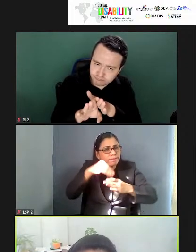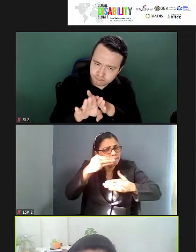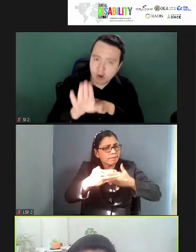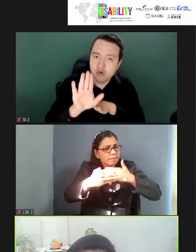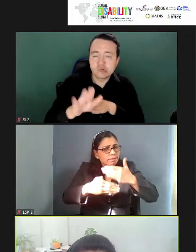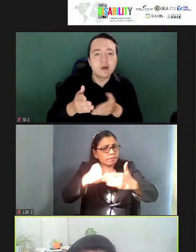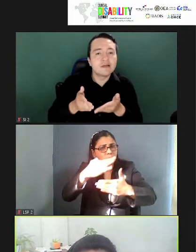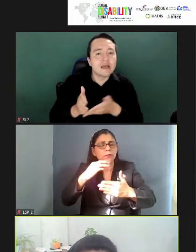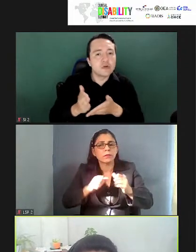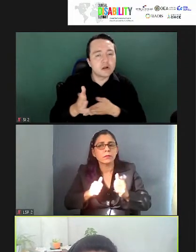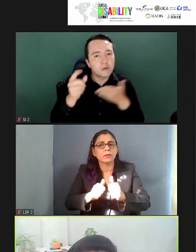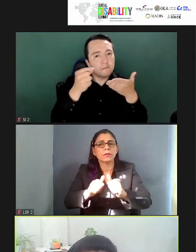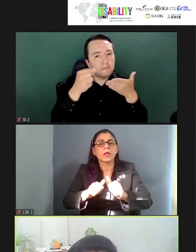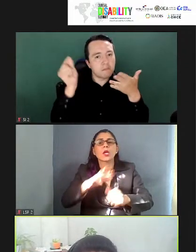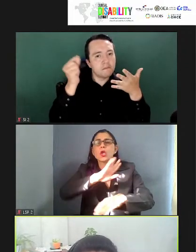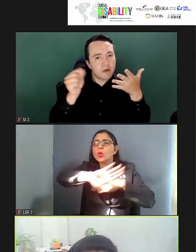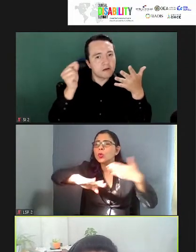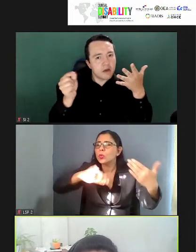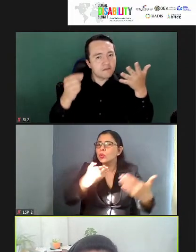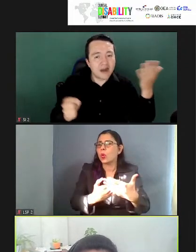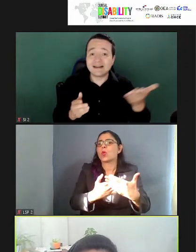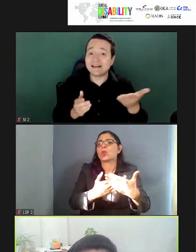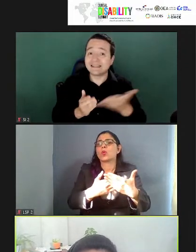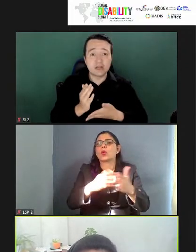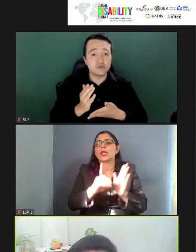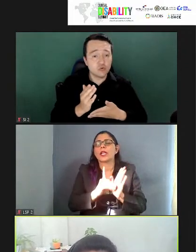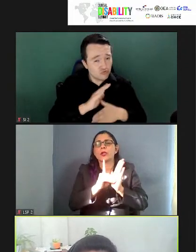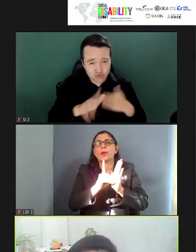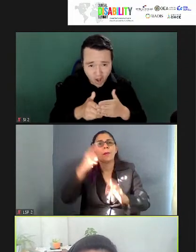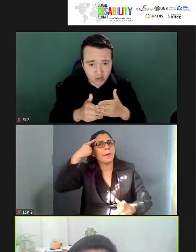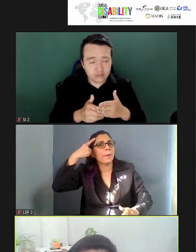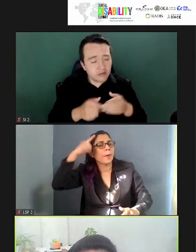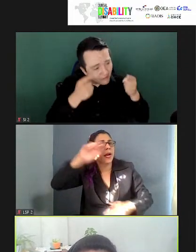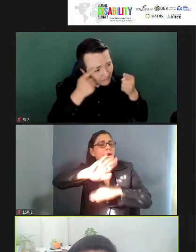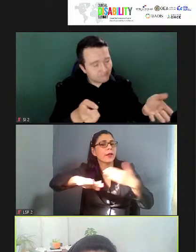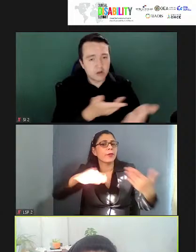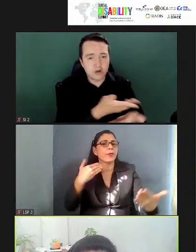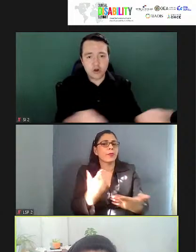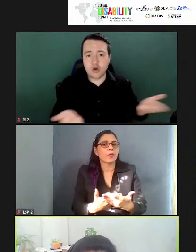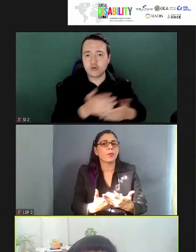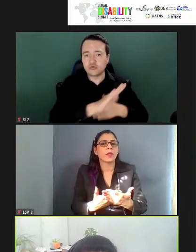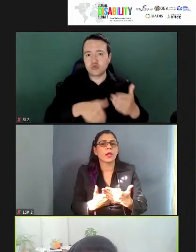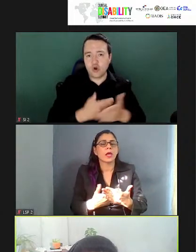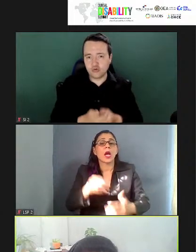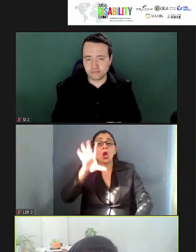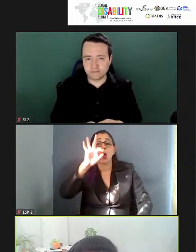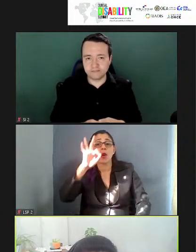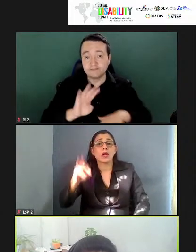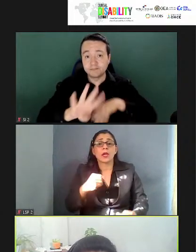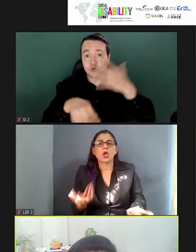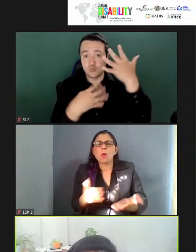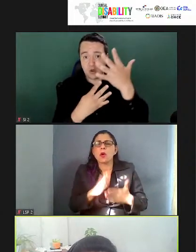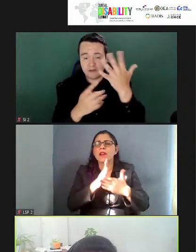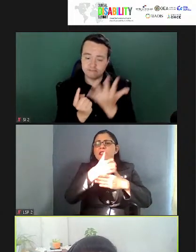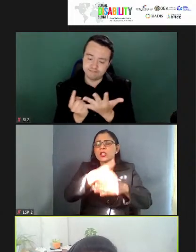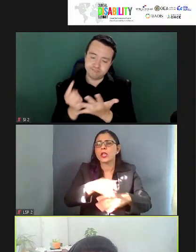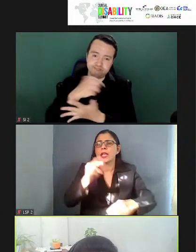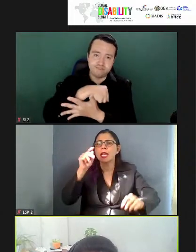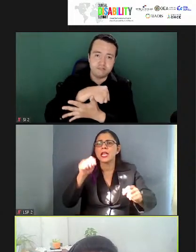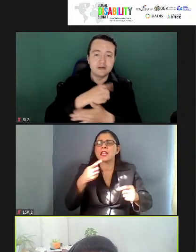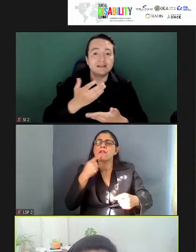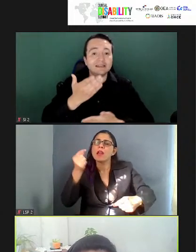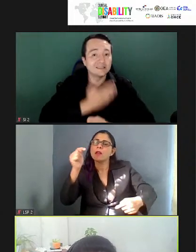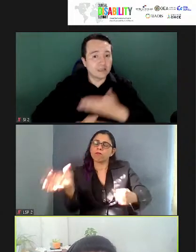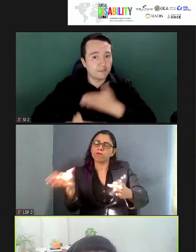rights all rights for everyone nine mainstreaming of disabilities